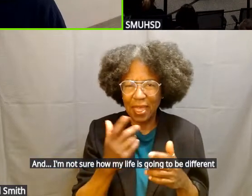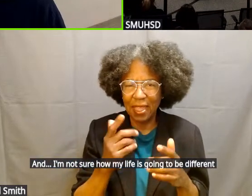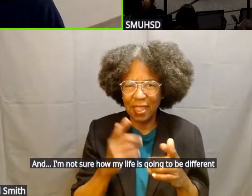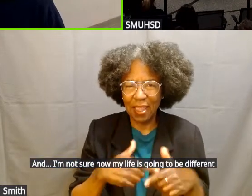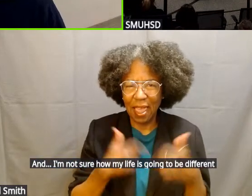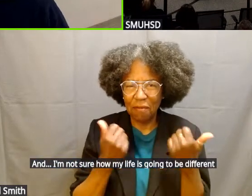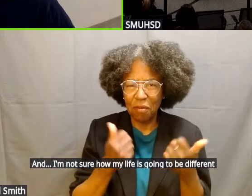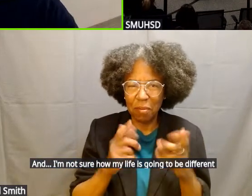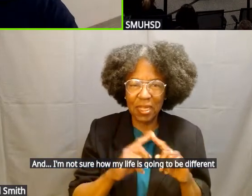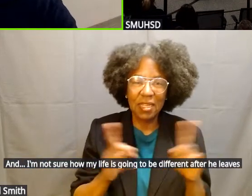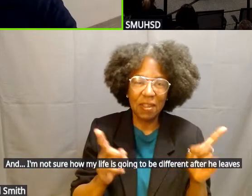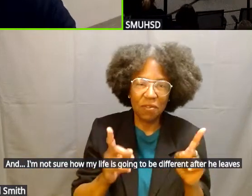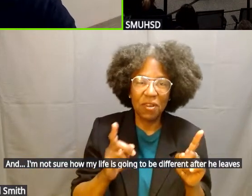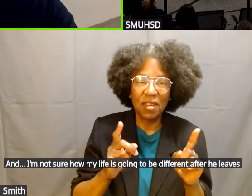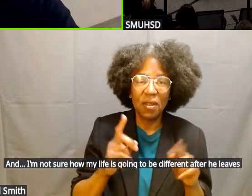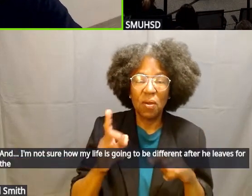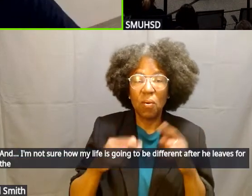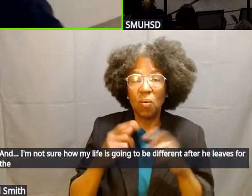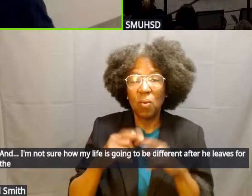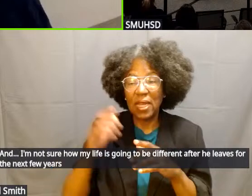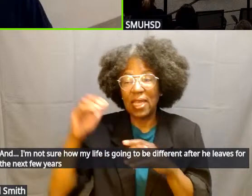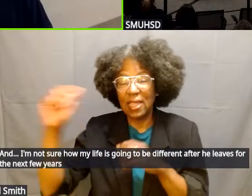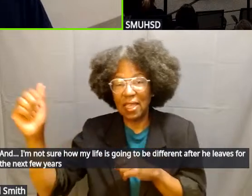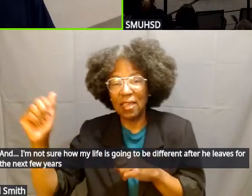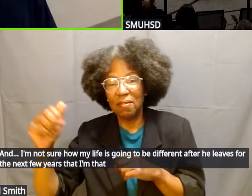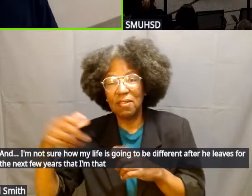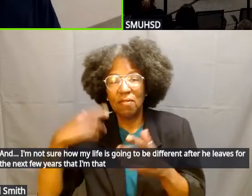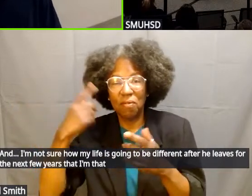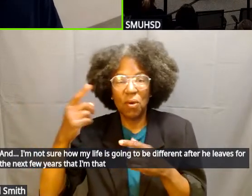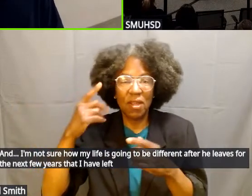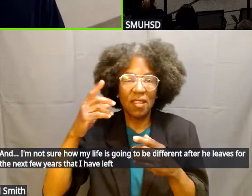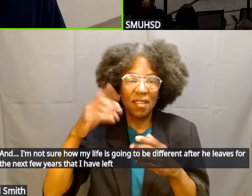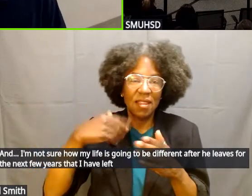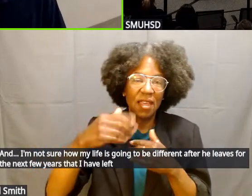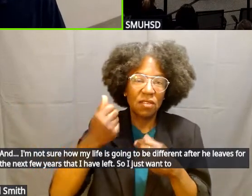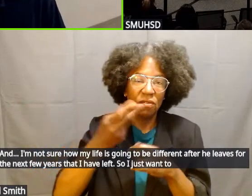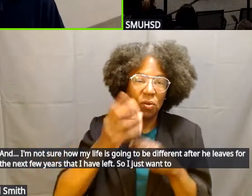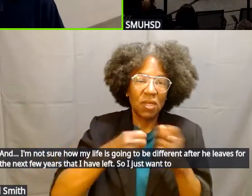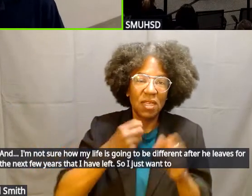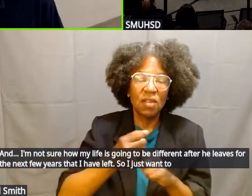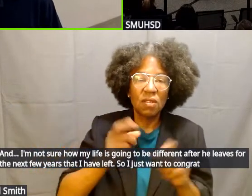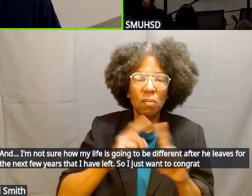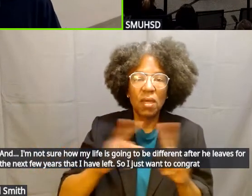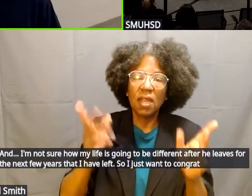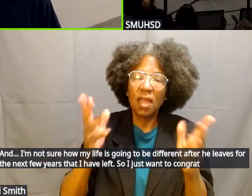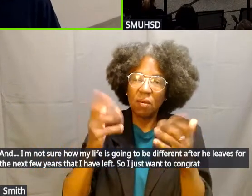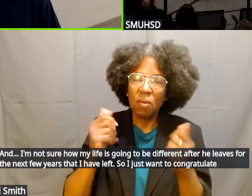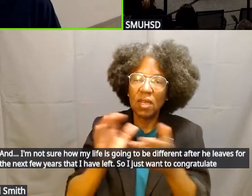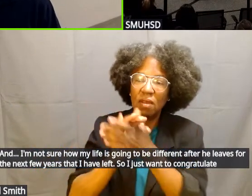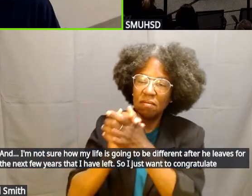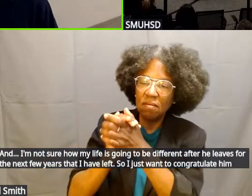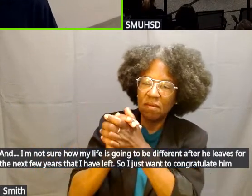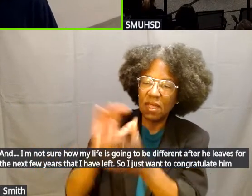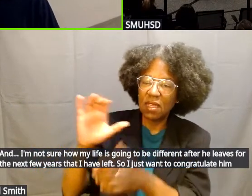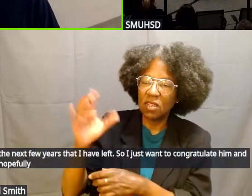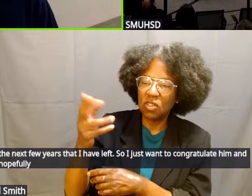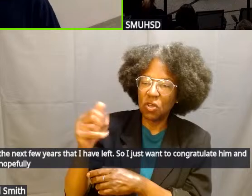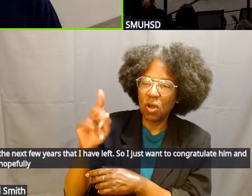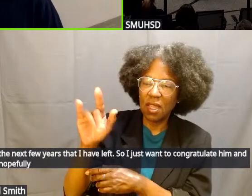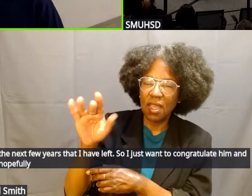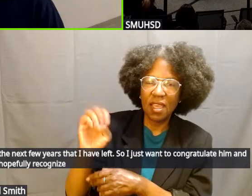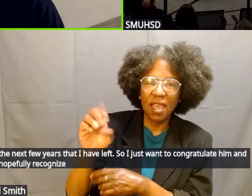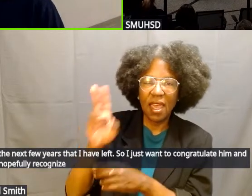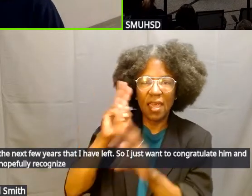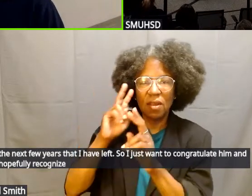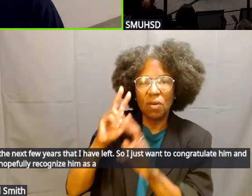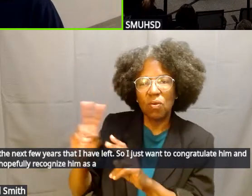he leaves for the next few years that I have left. So I just want to congratulate him and hopefully recognize him as